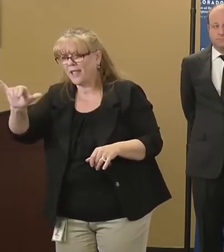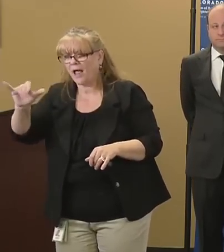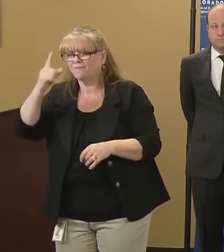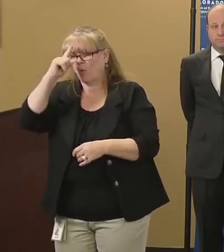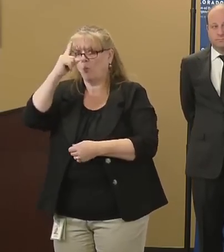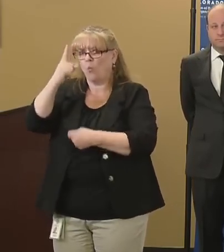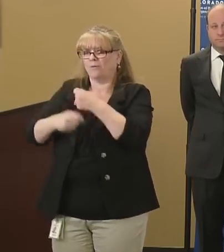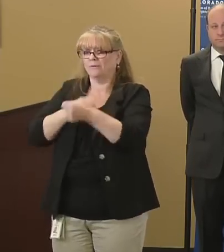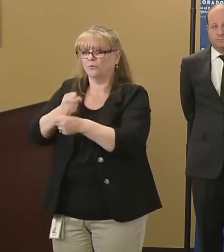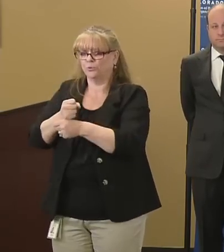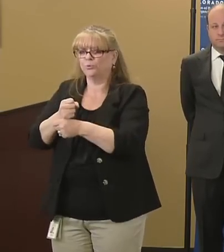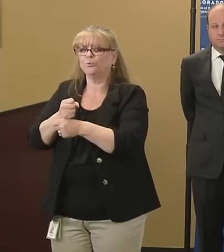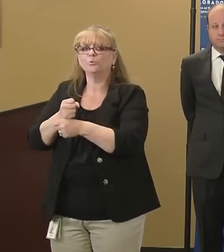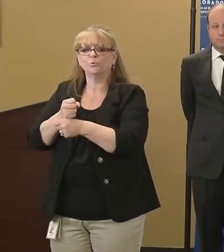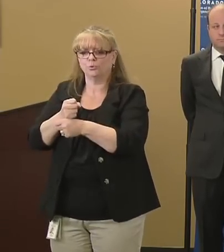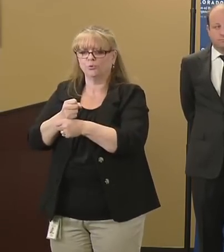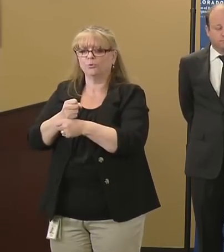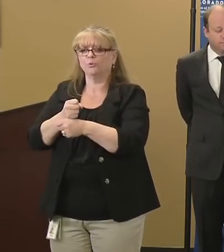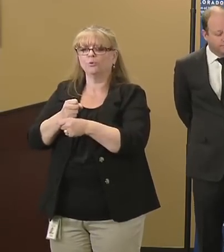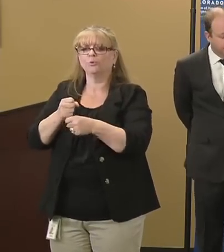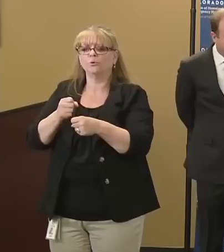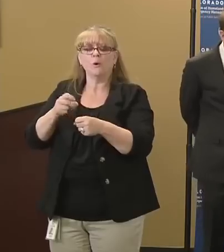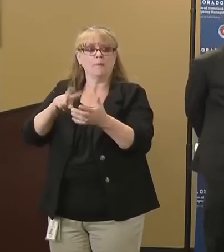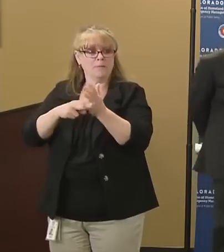They don't just get better in a few days.